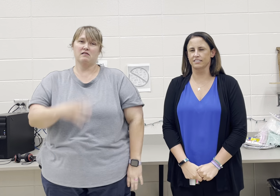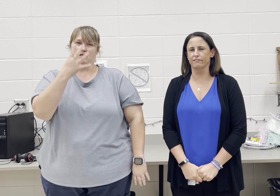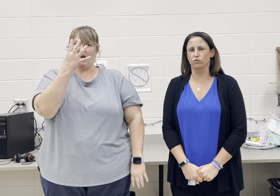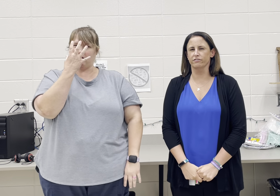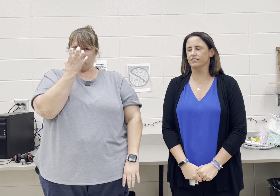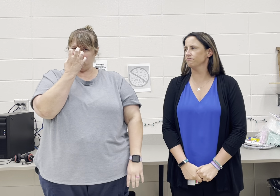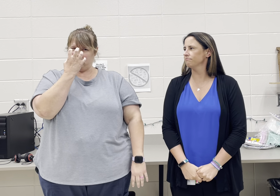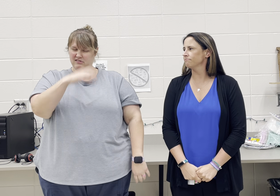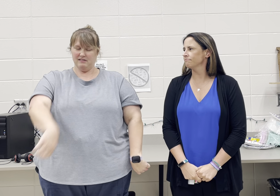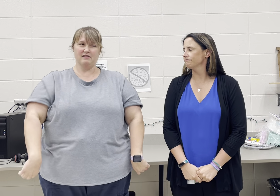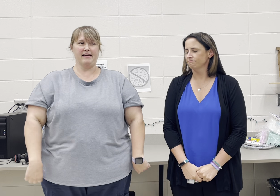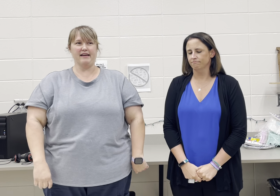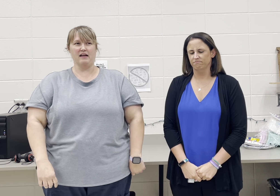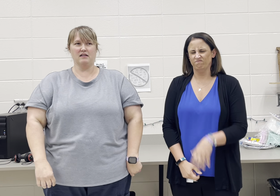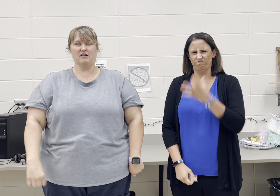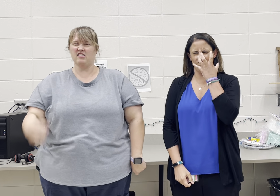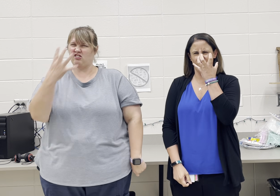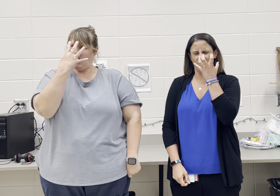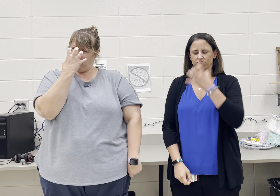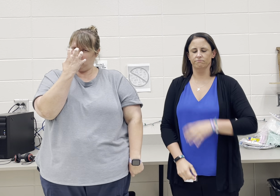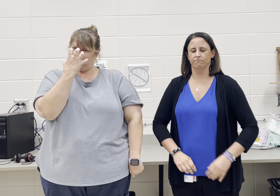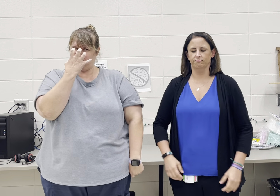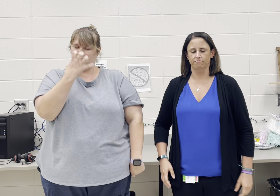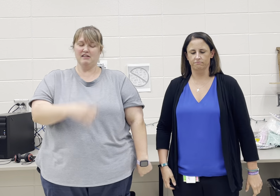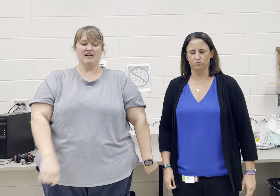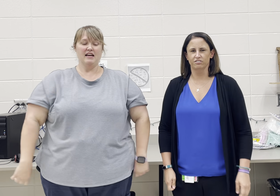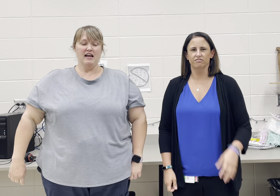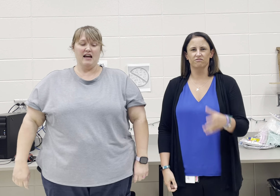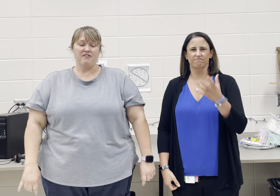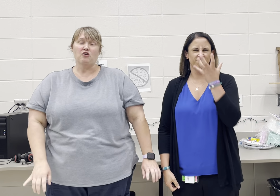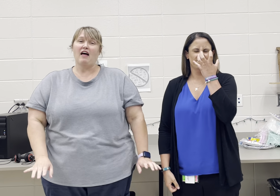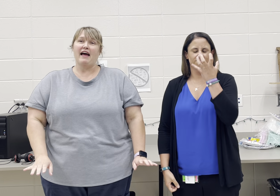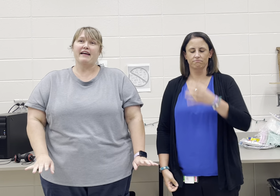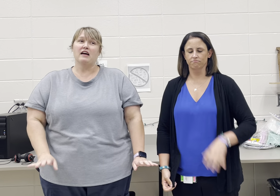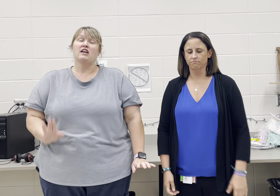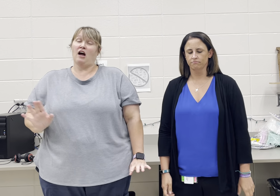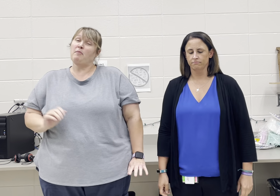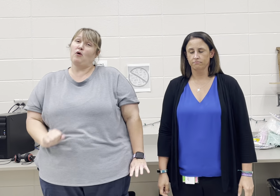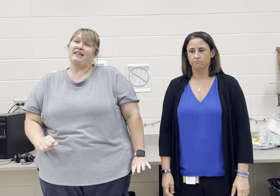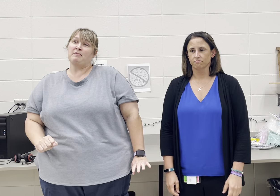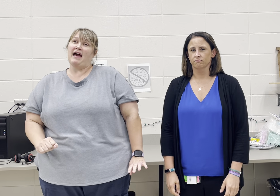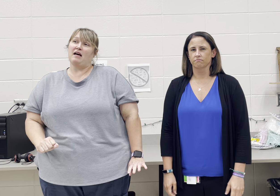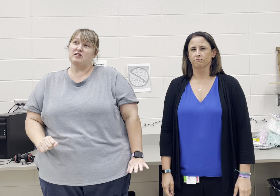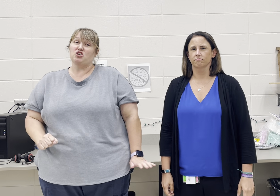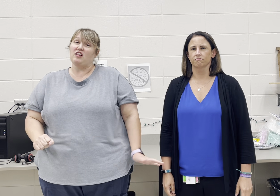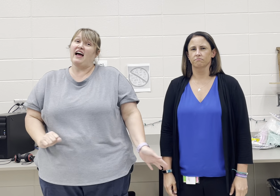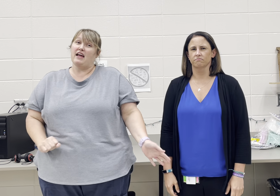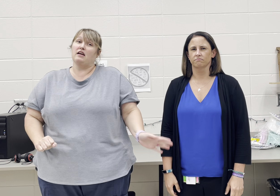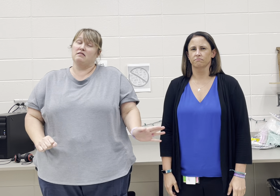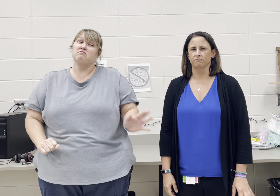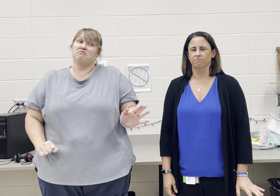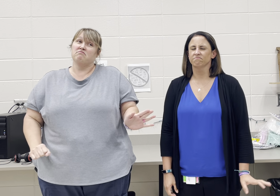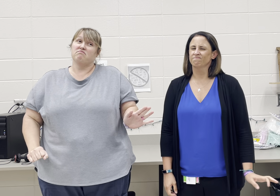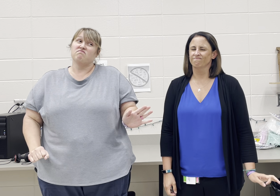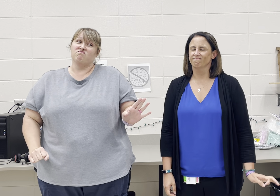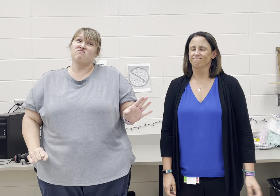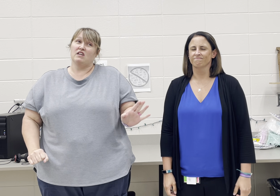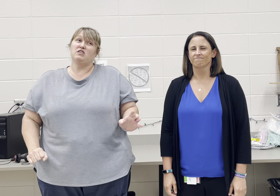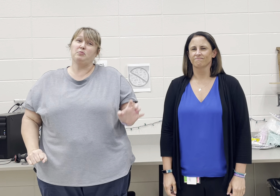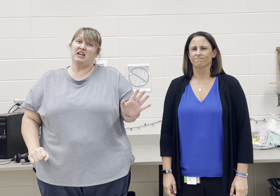Like, dwarfs. Yeah, or a little crabby. If you're like not boiling mad, but you're pretty